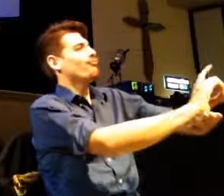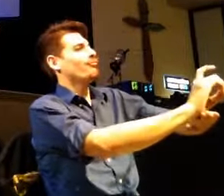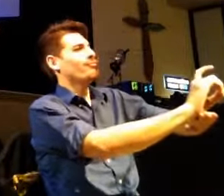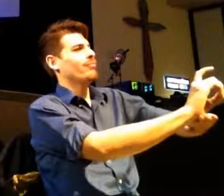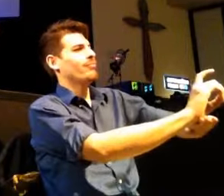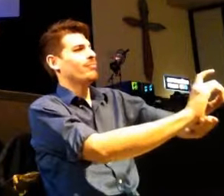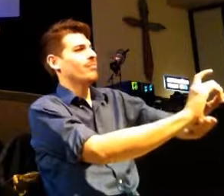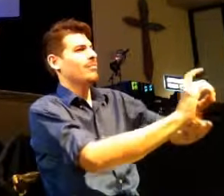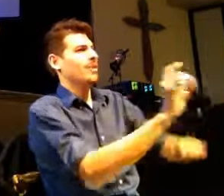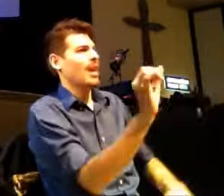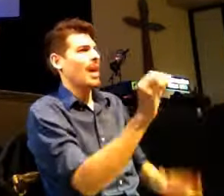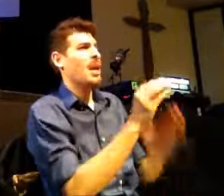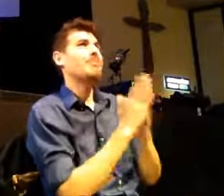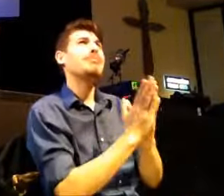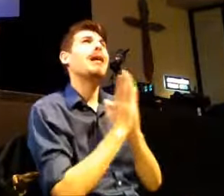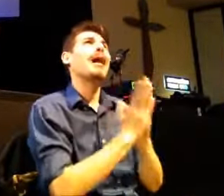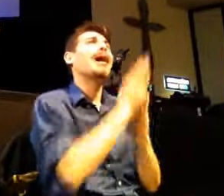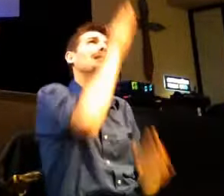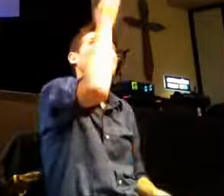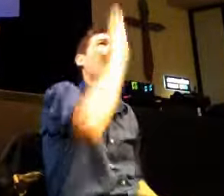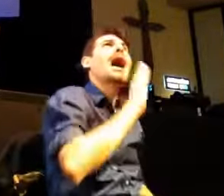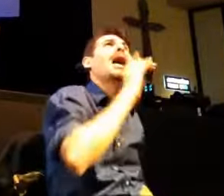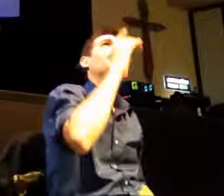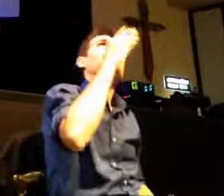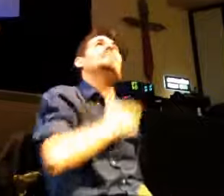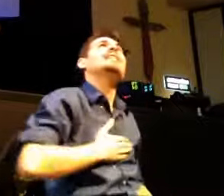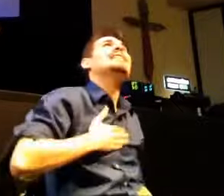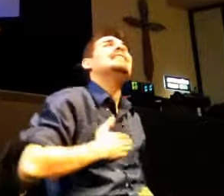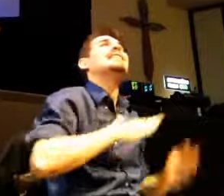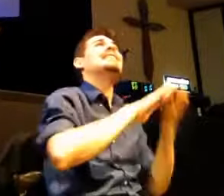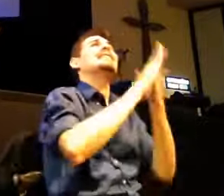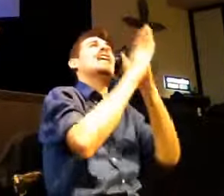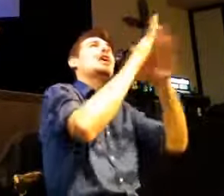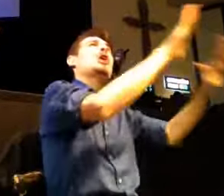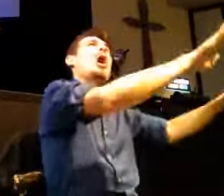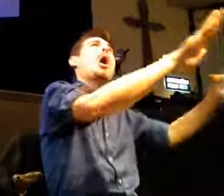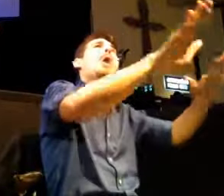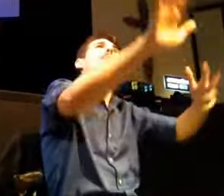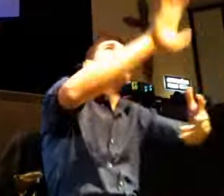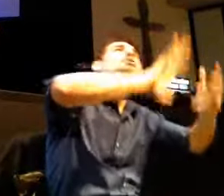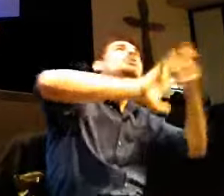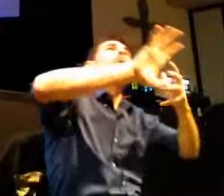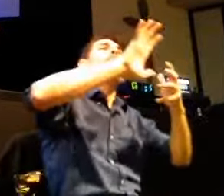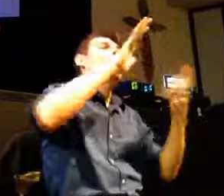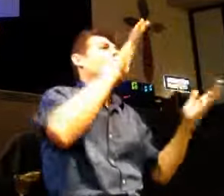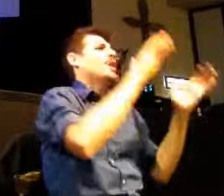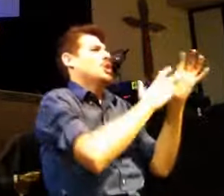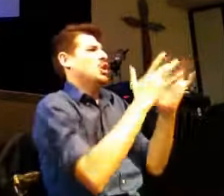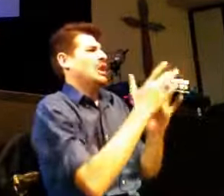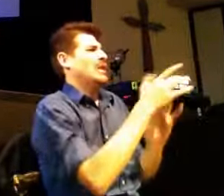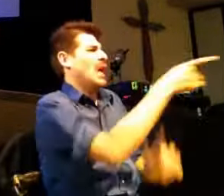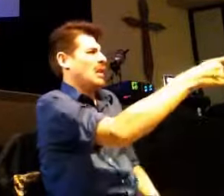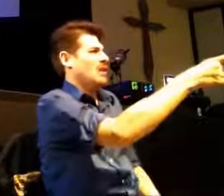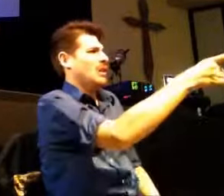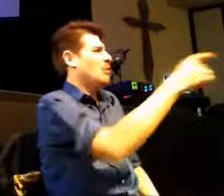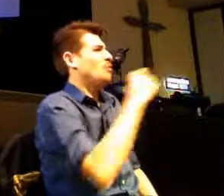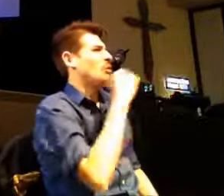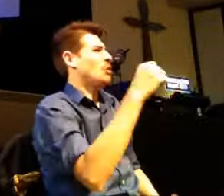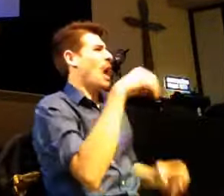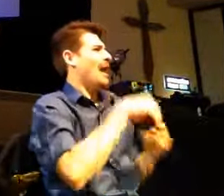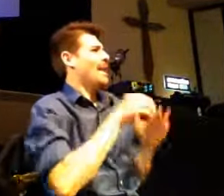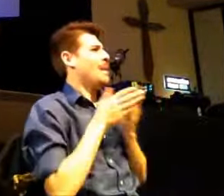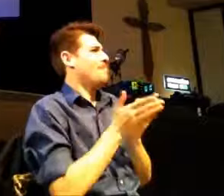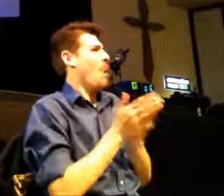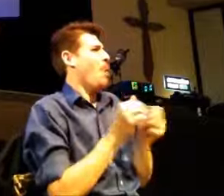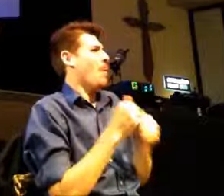the ocean. God, where are you? Why didn't Jesus get into the boat with us? Yeah, where's he when